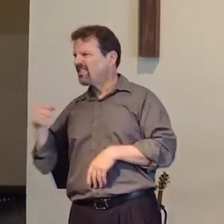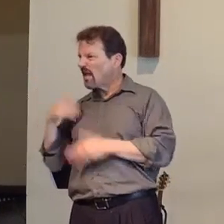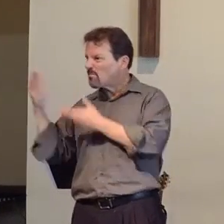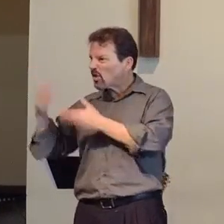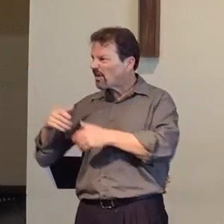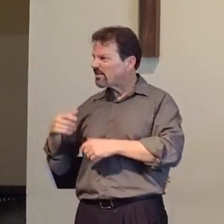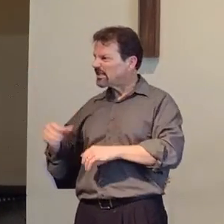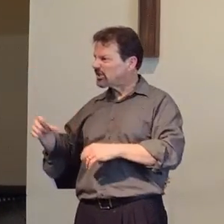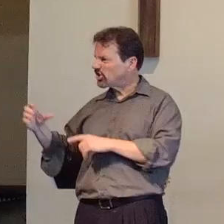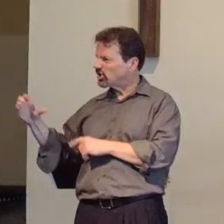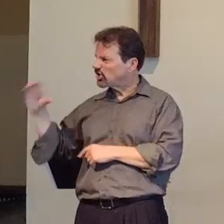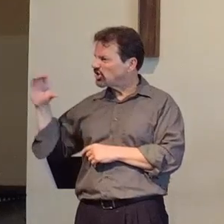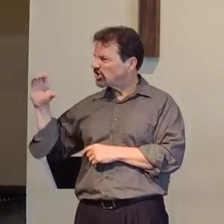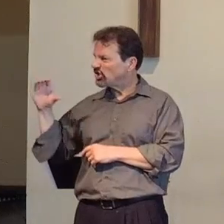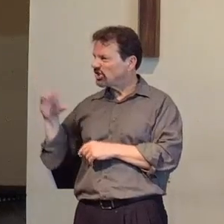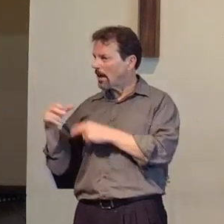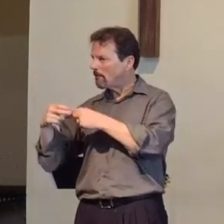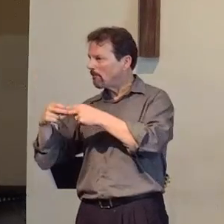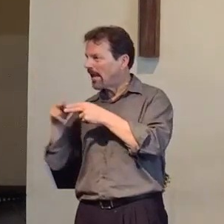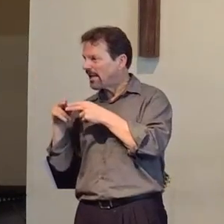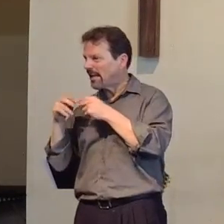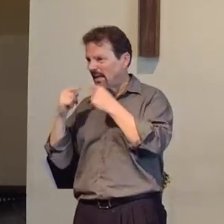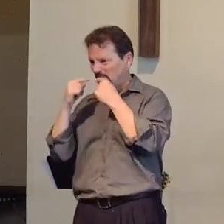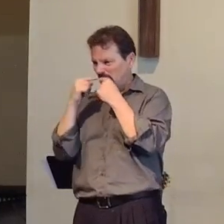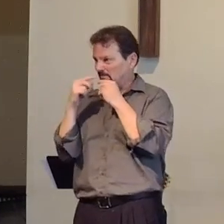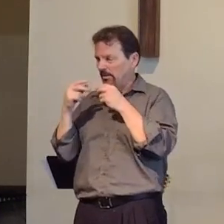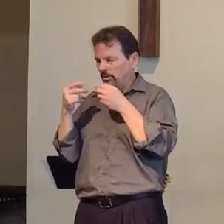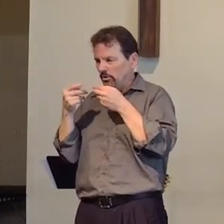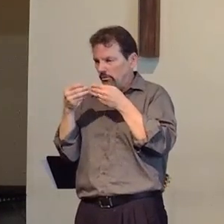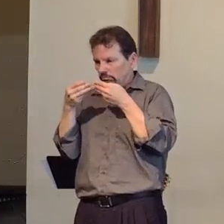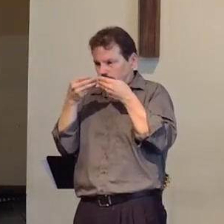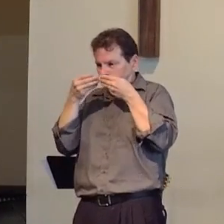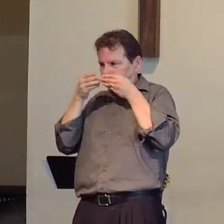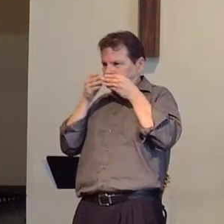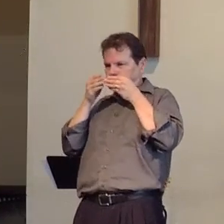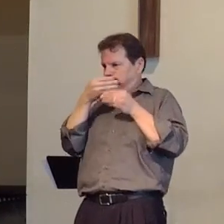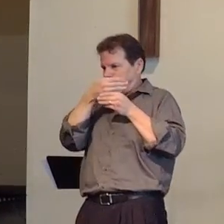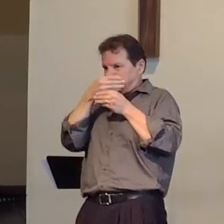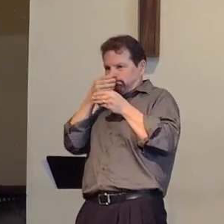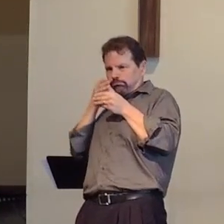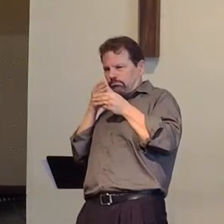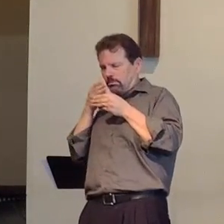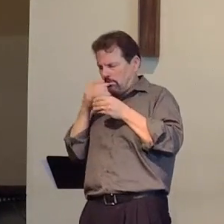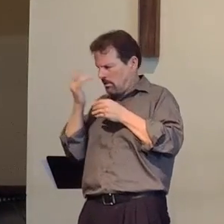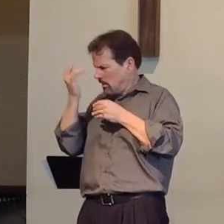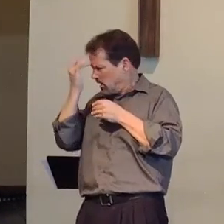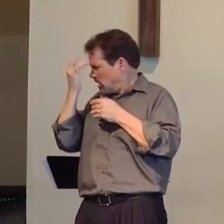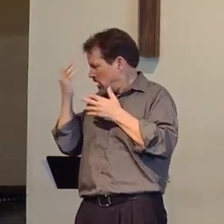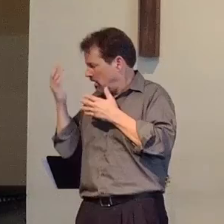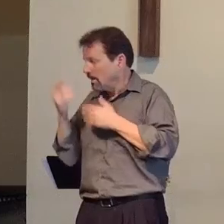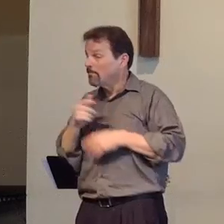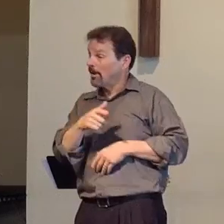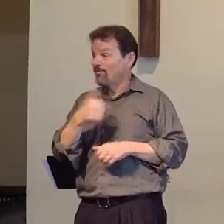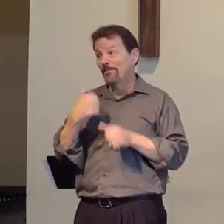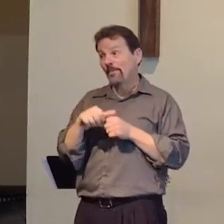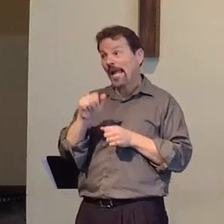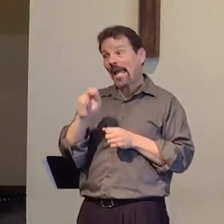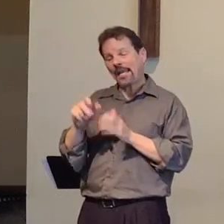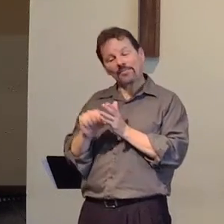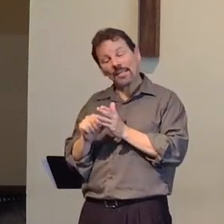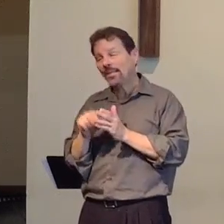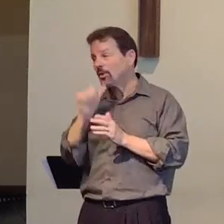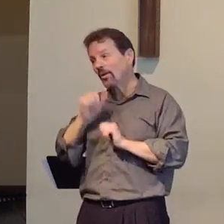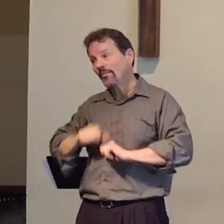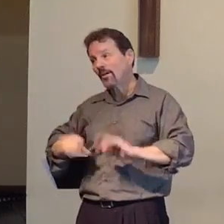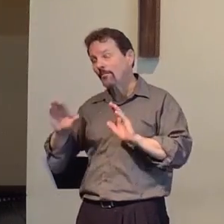arm. Not gonna fit on my little spot here. We can't do anything. And it's so annoying, but never give up. Anne goes to the